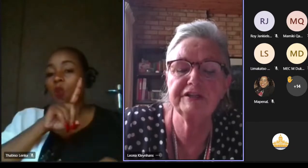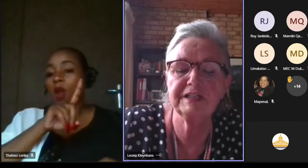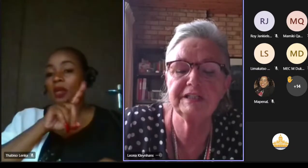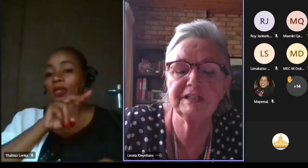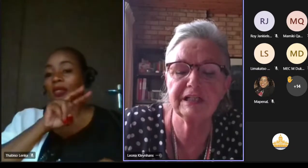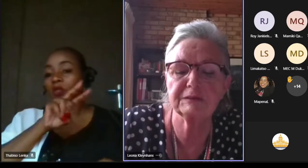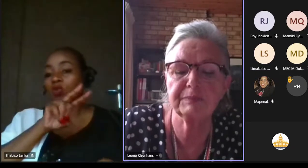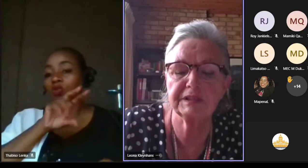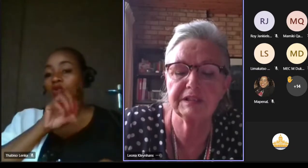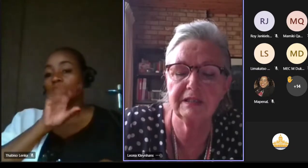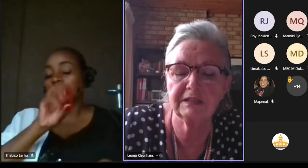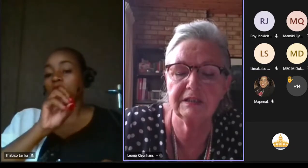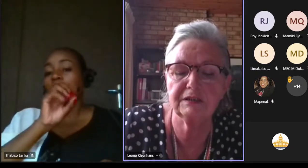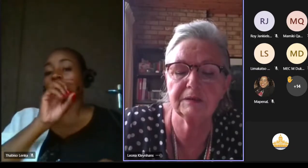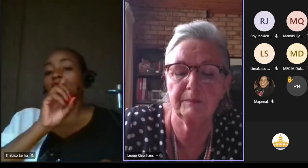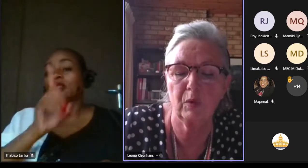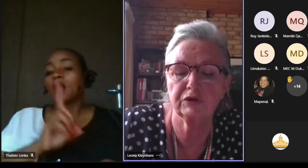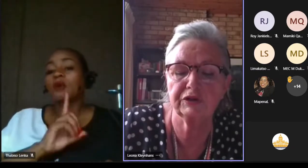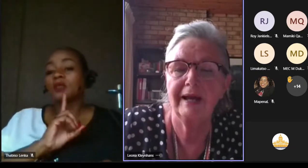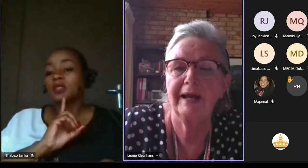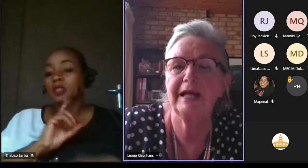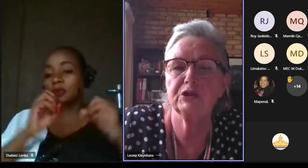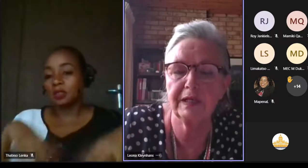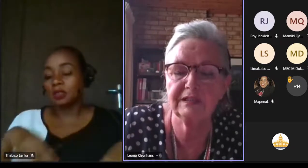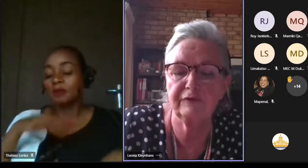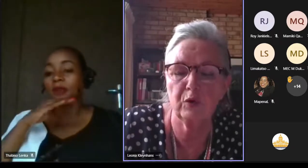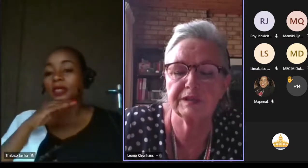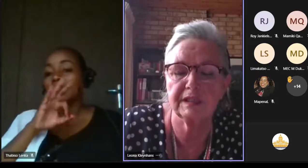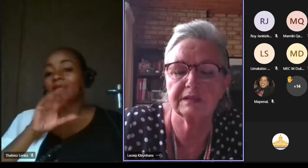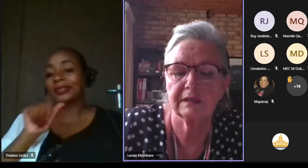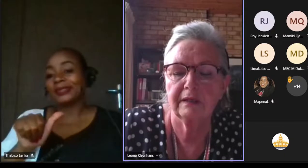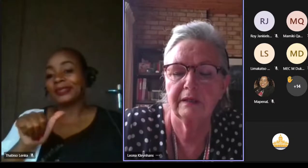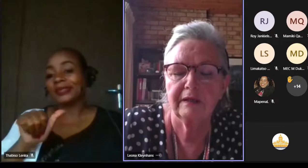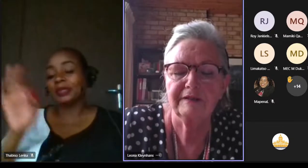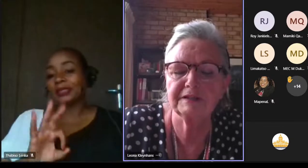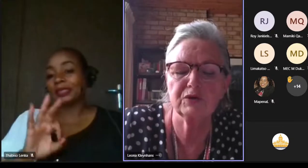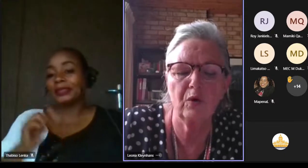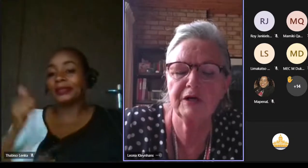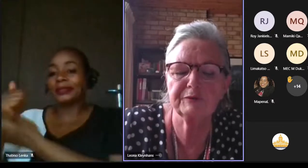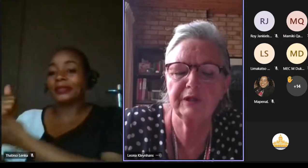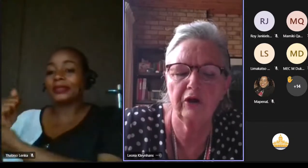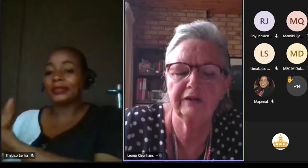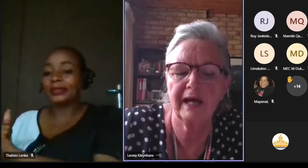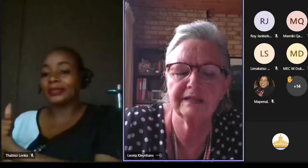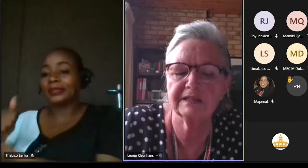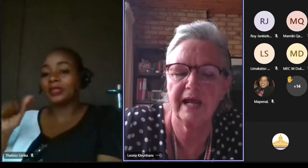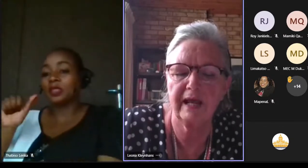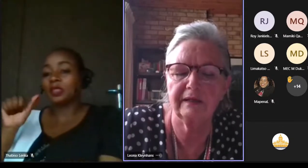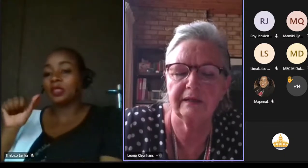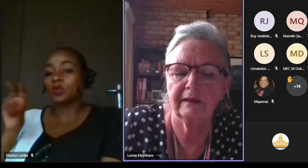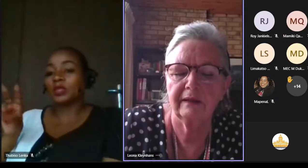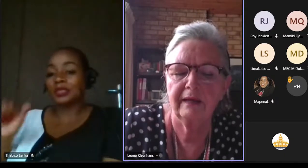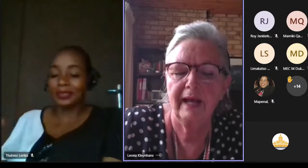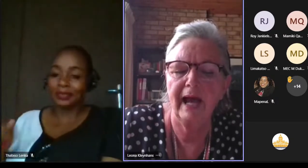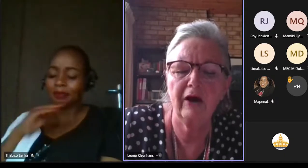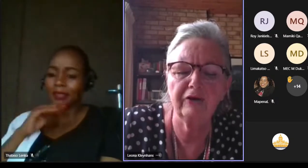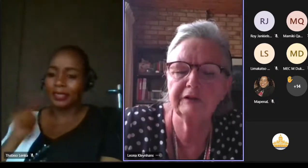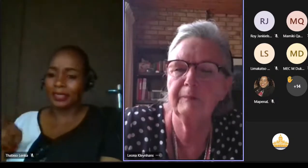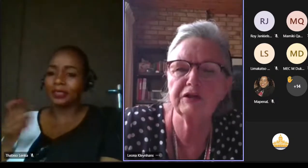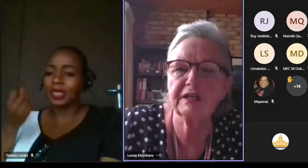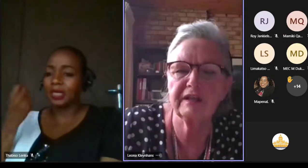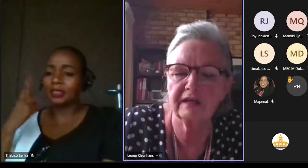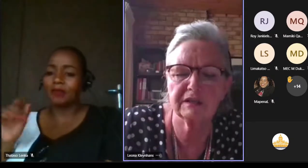votes, 36% in support, and 24 seats. This is almost beyond understanding.